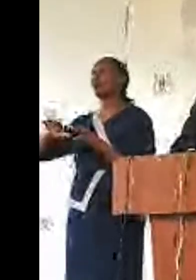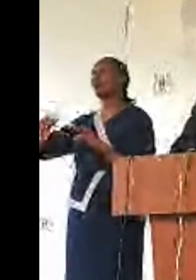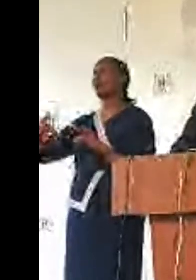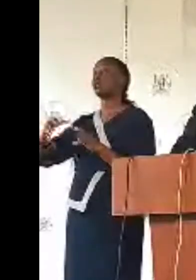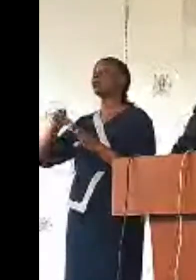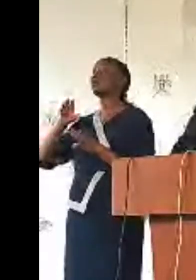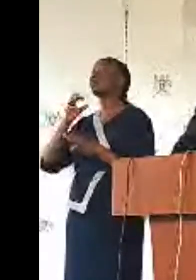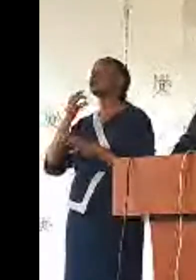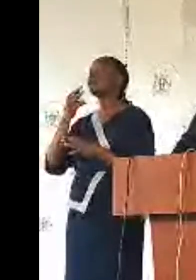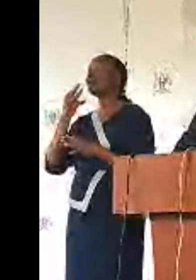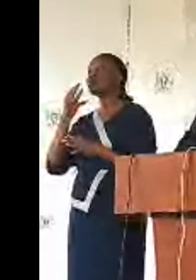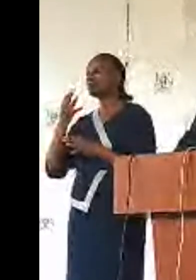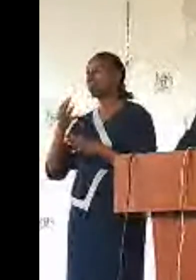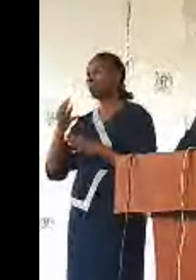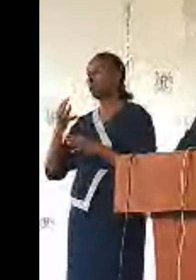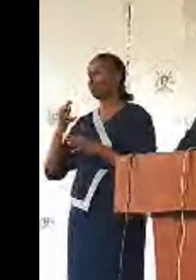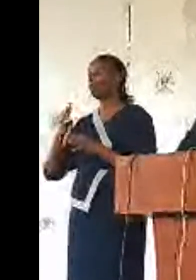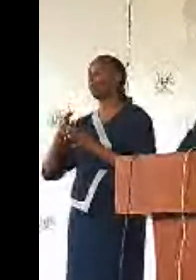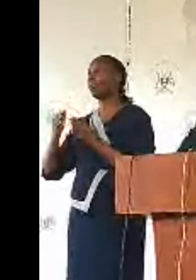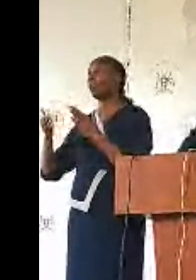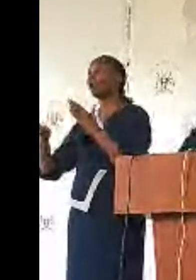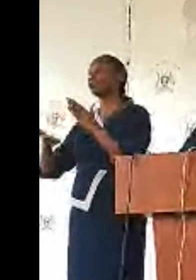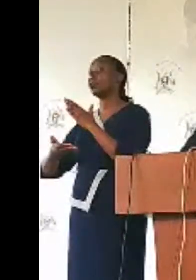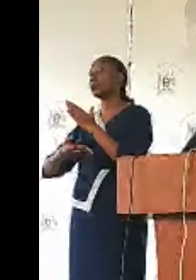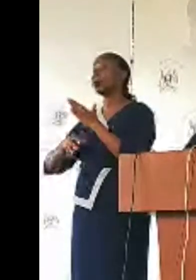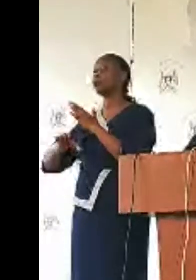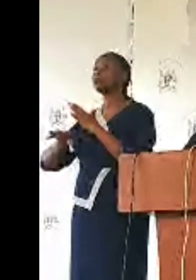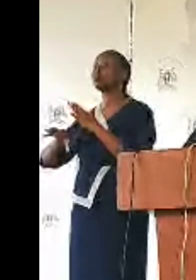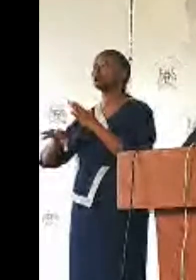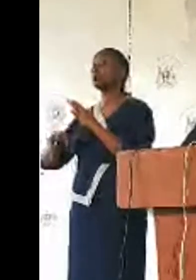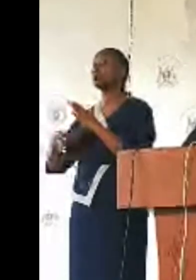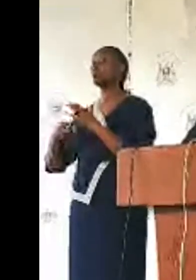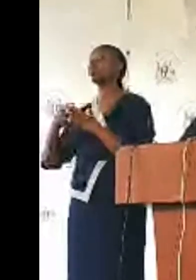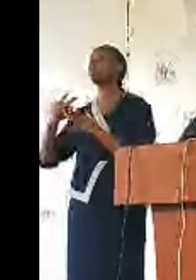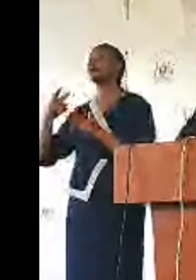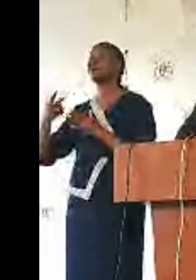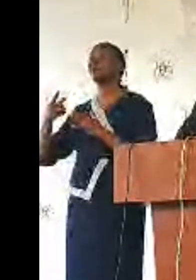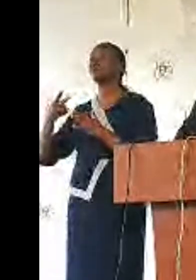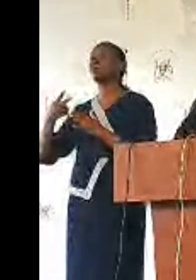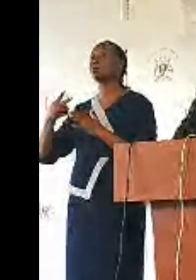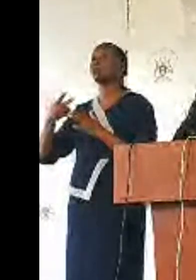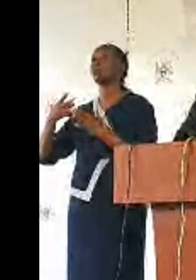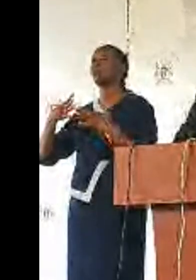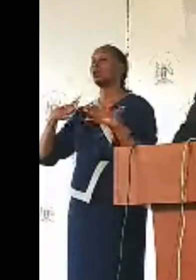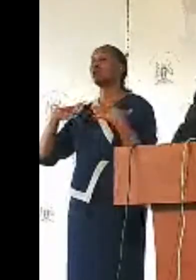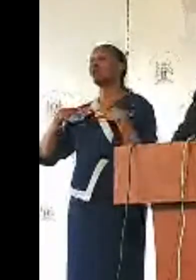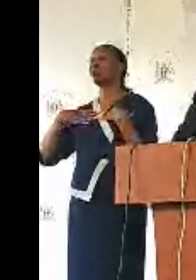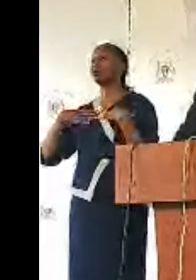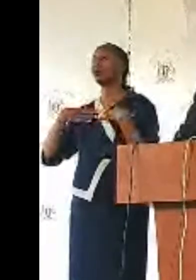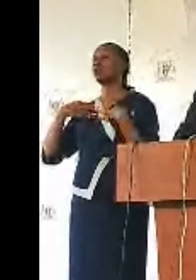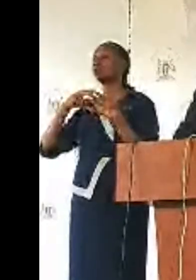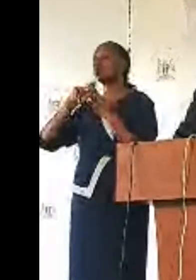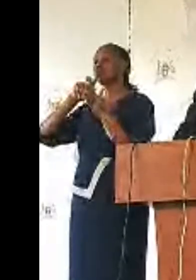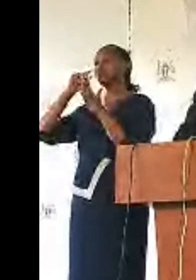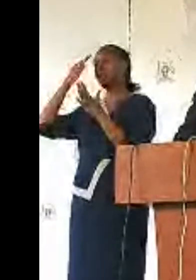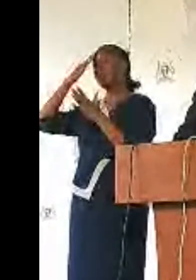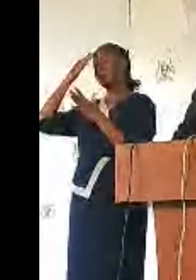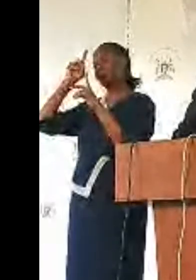4, subsection 2, requires that examination centers display